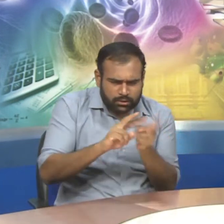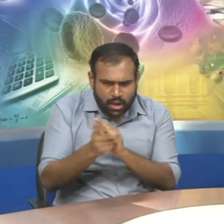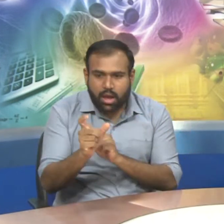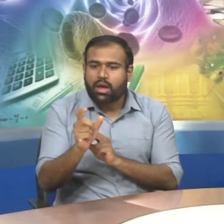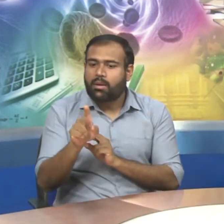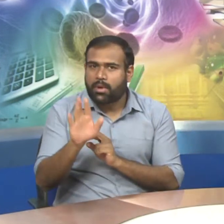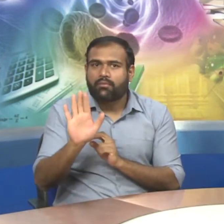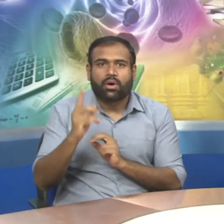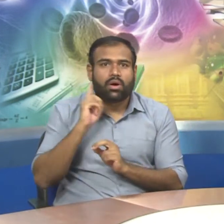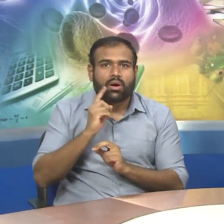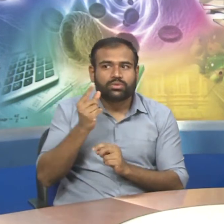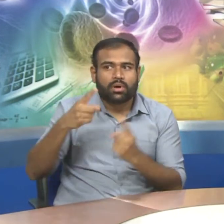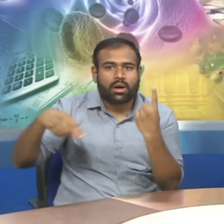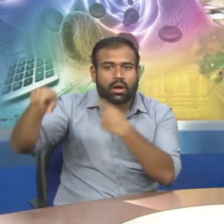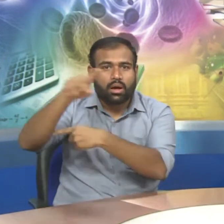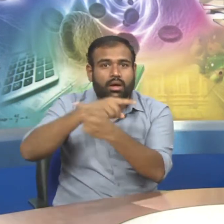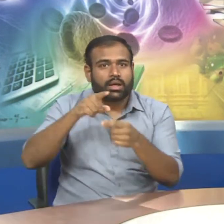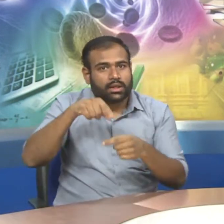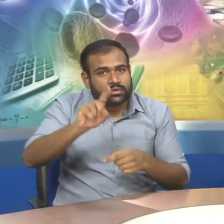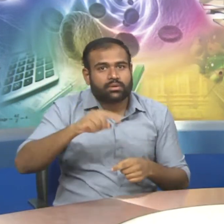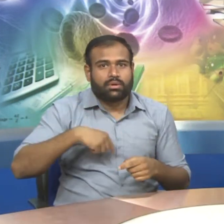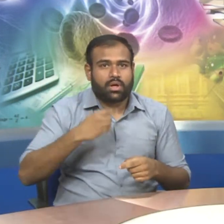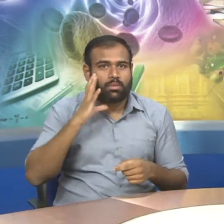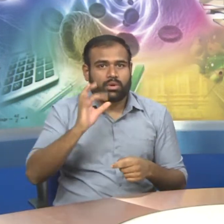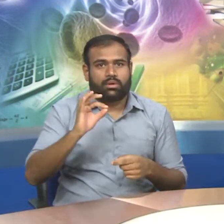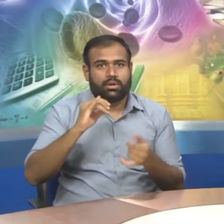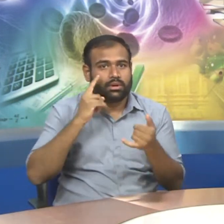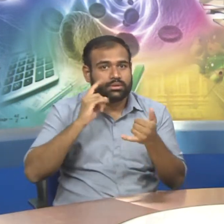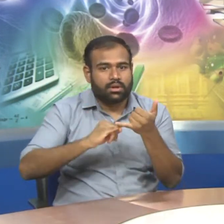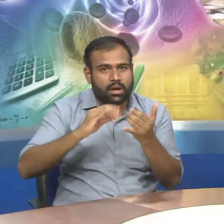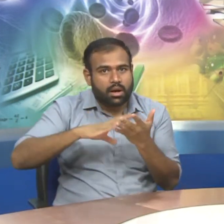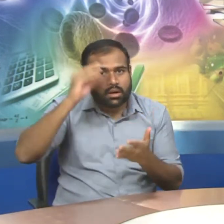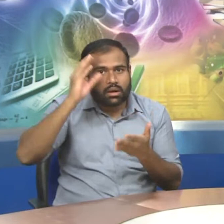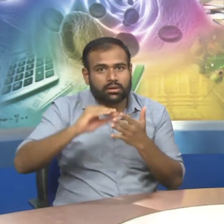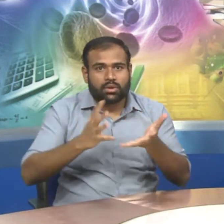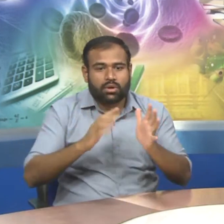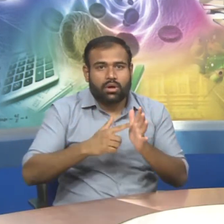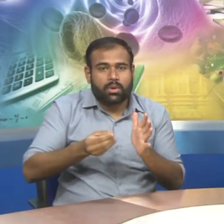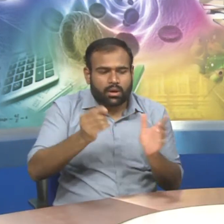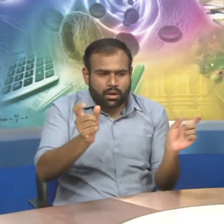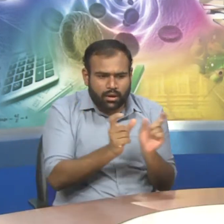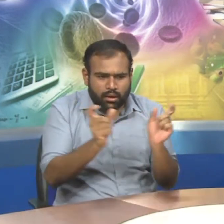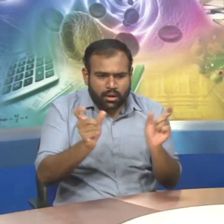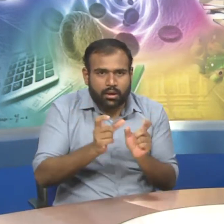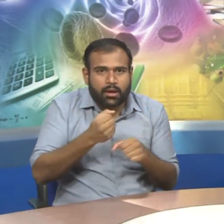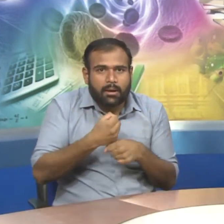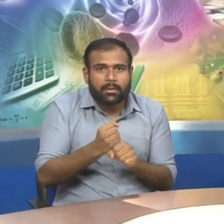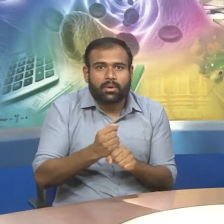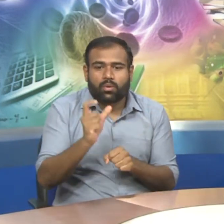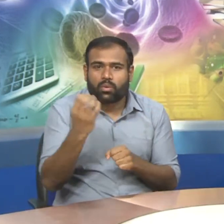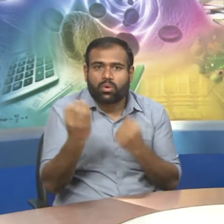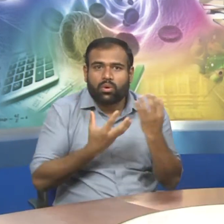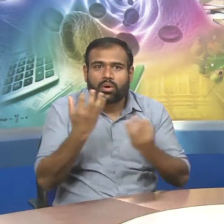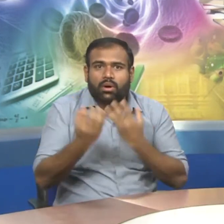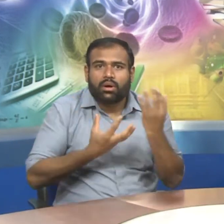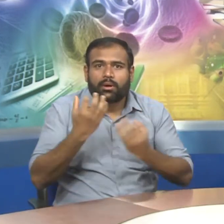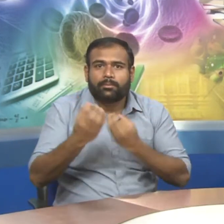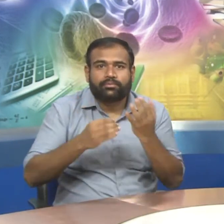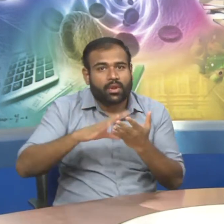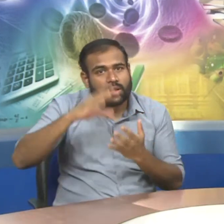combined meaningfully to create new words. It is important. So knowing sign and